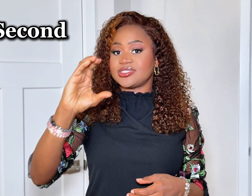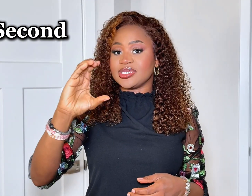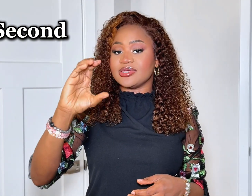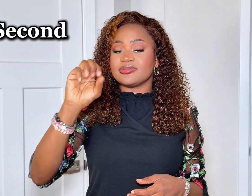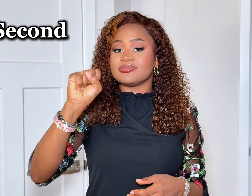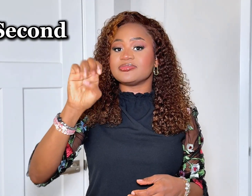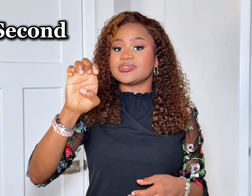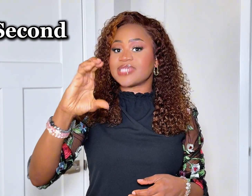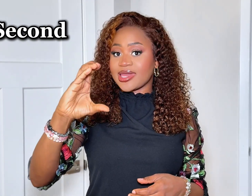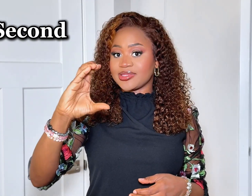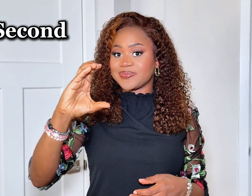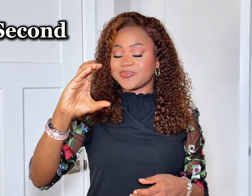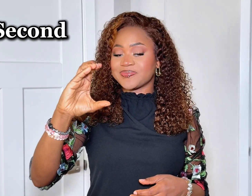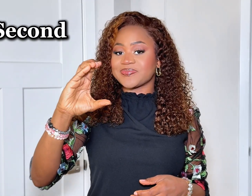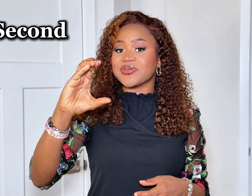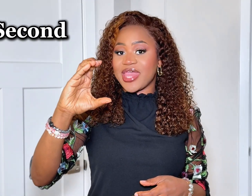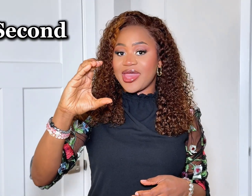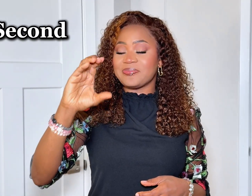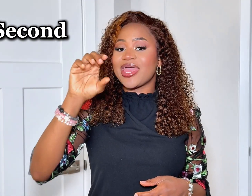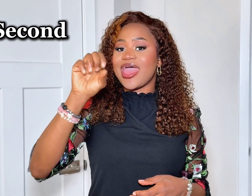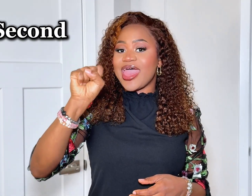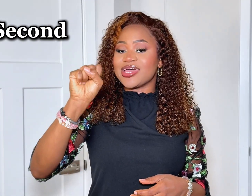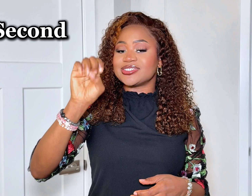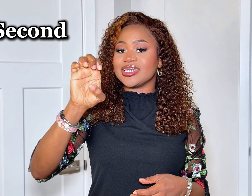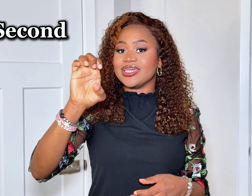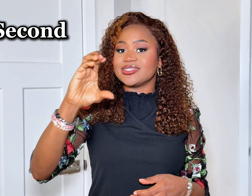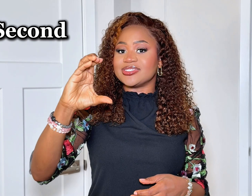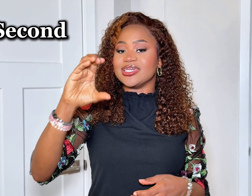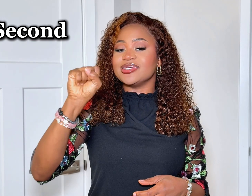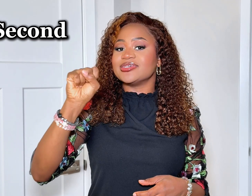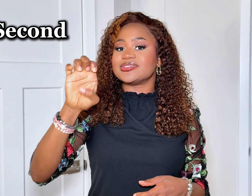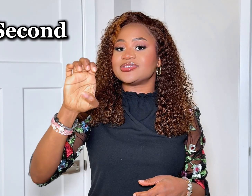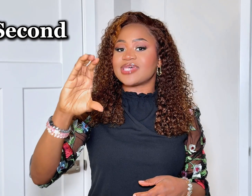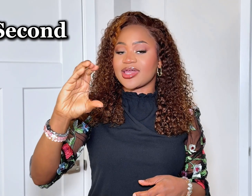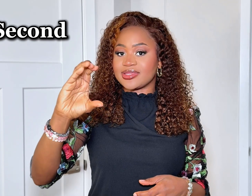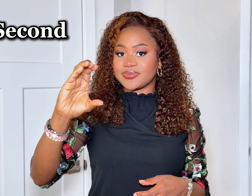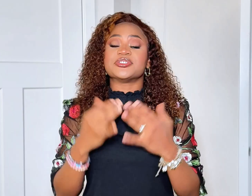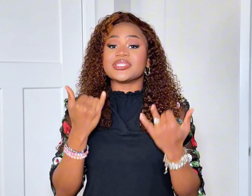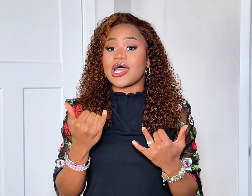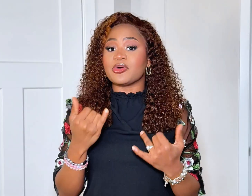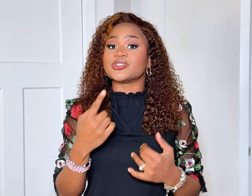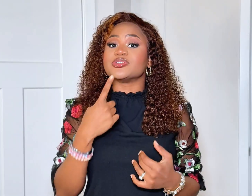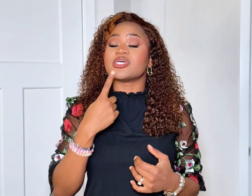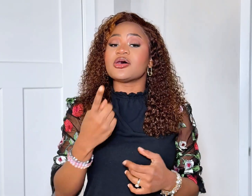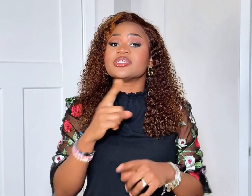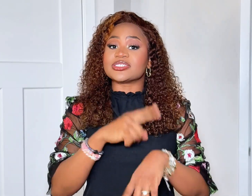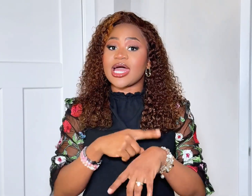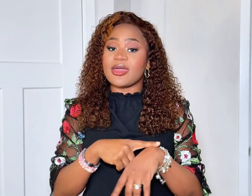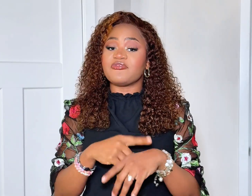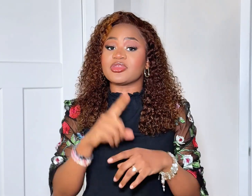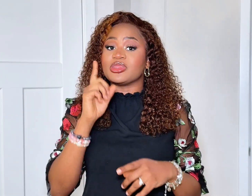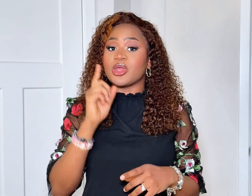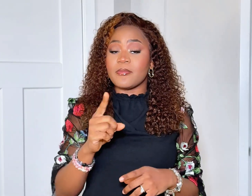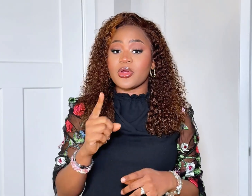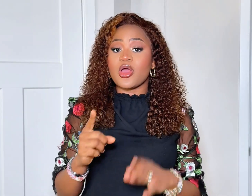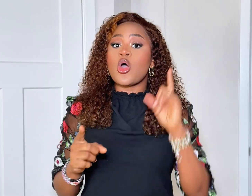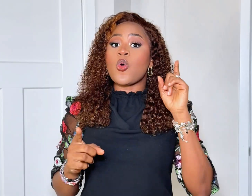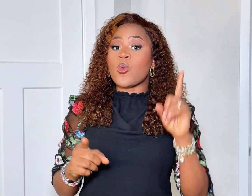S-E-C. Second. Oh yeah? S-E-C. Second. So now to tell the time for the number 1